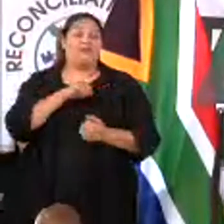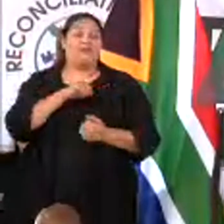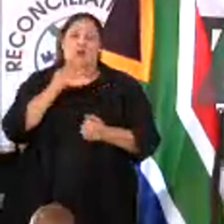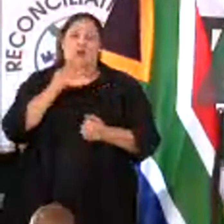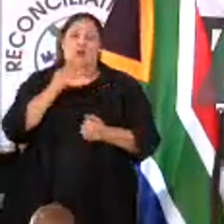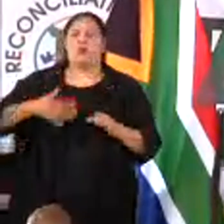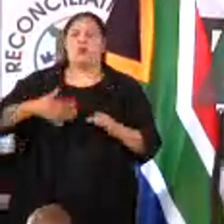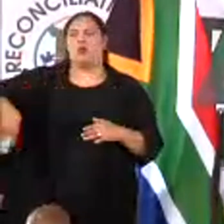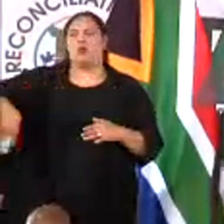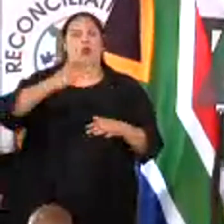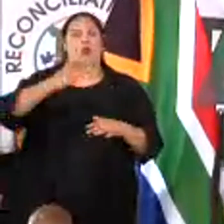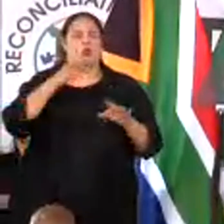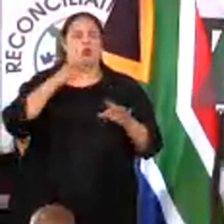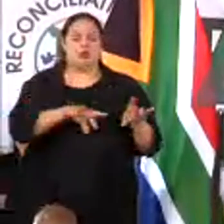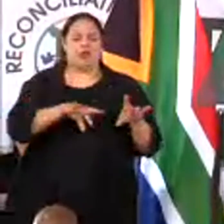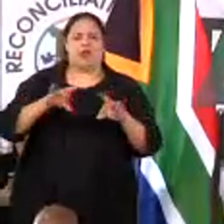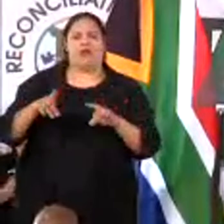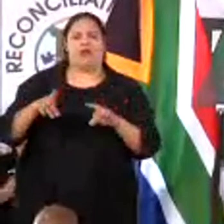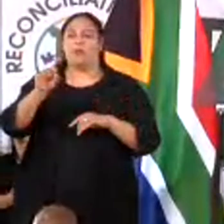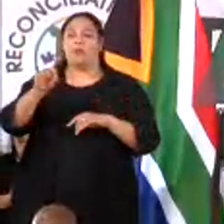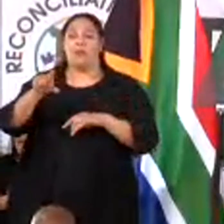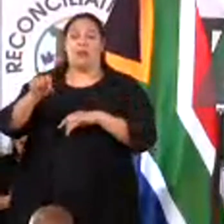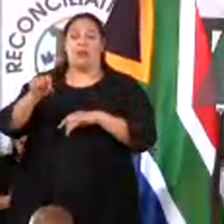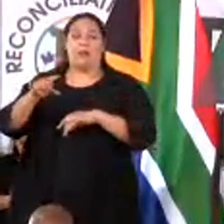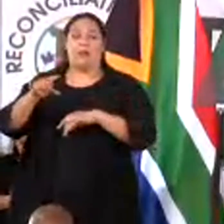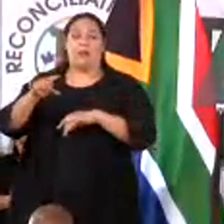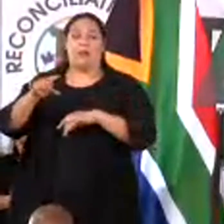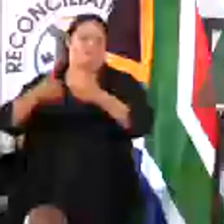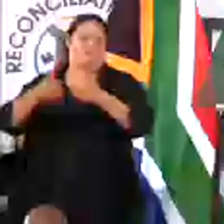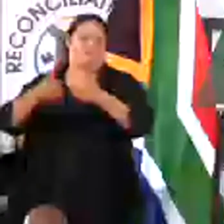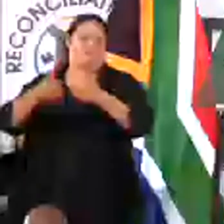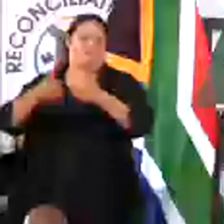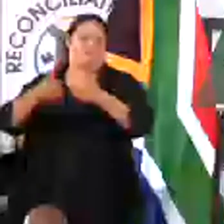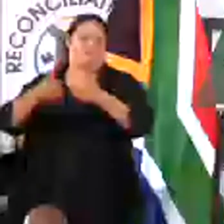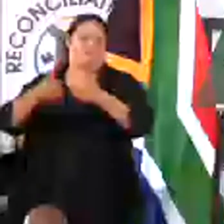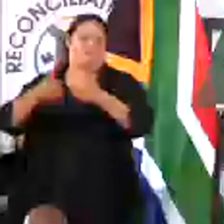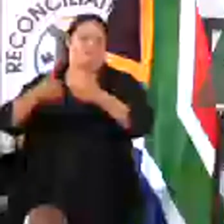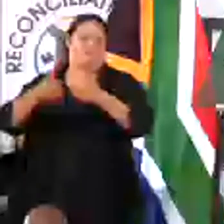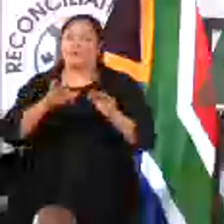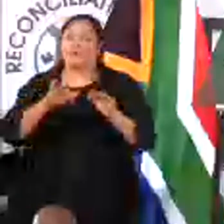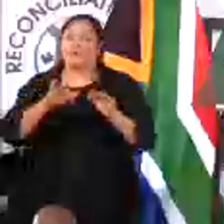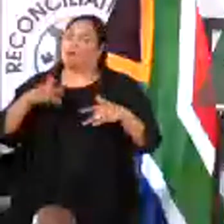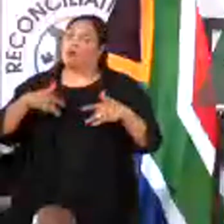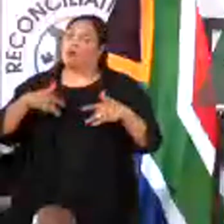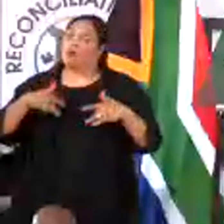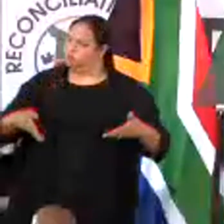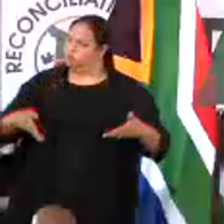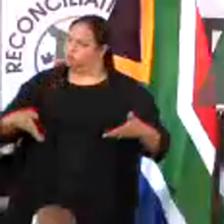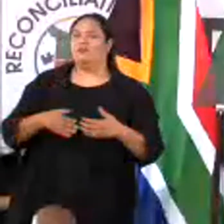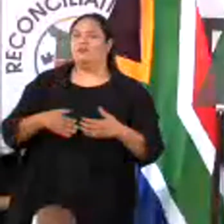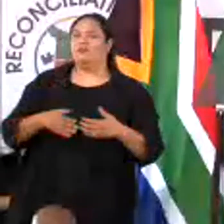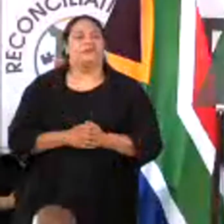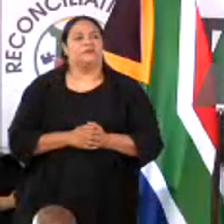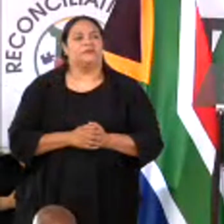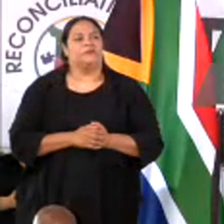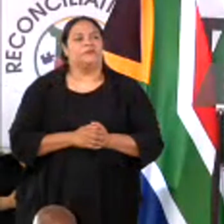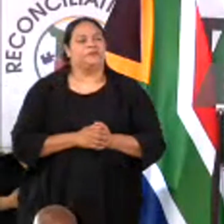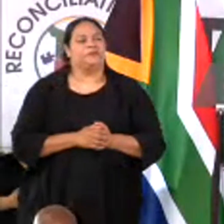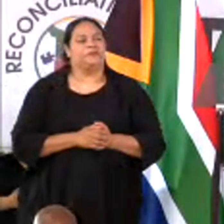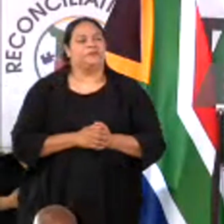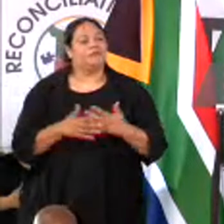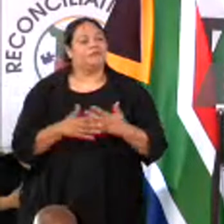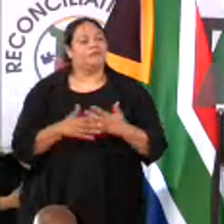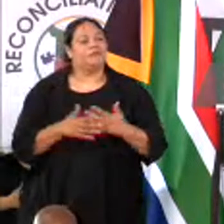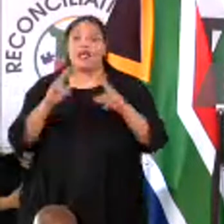of us who suffered under apartheid, including the people who live here.